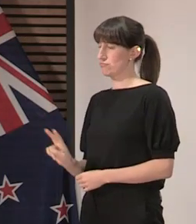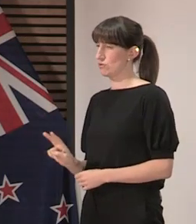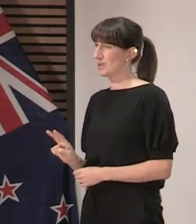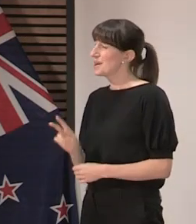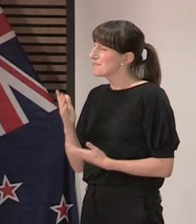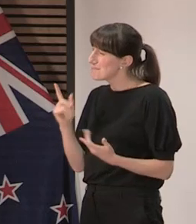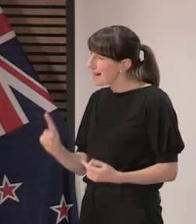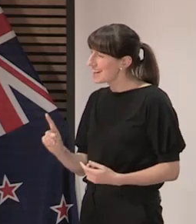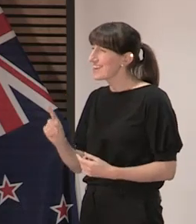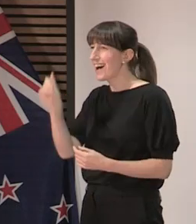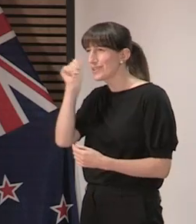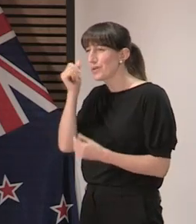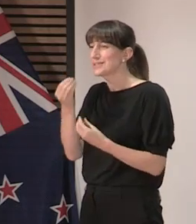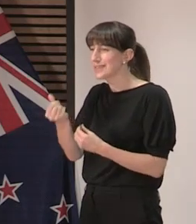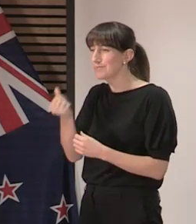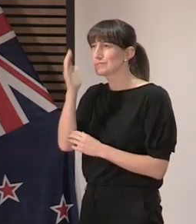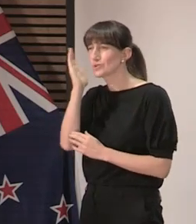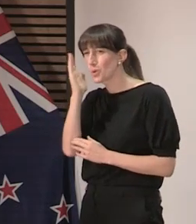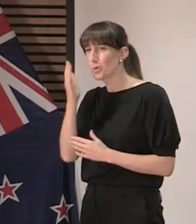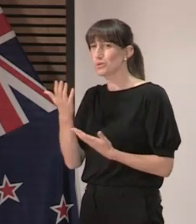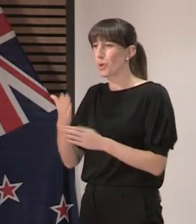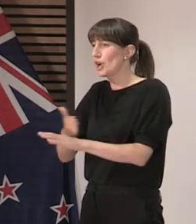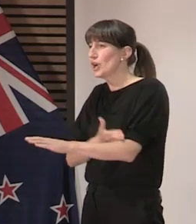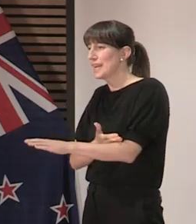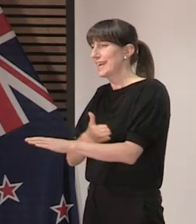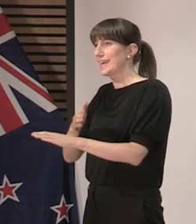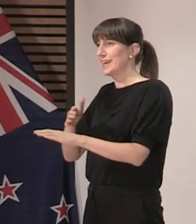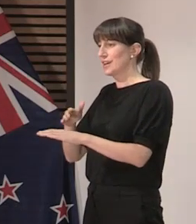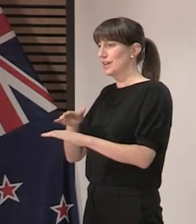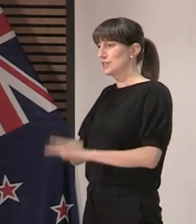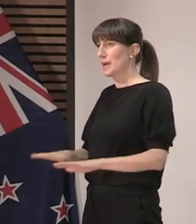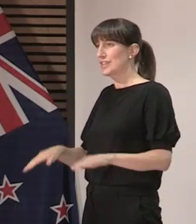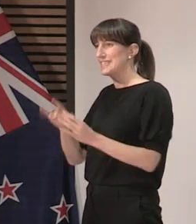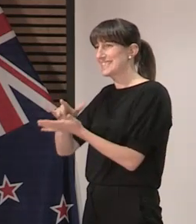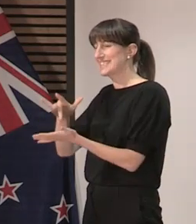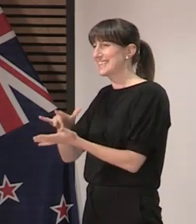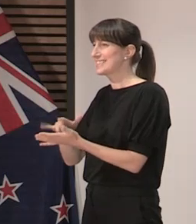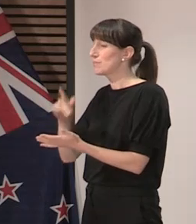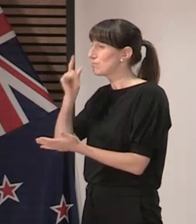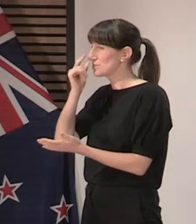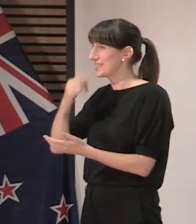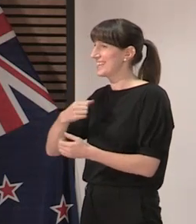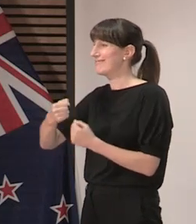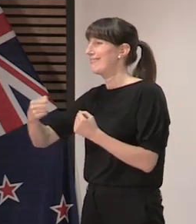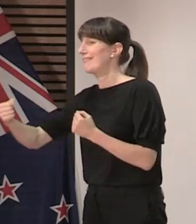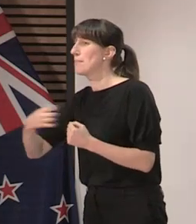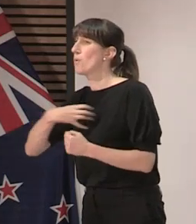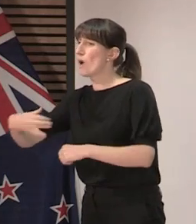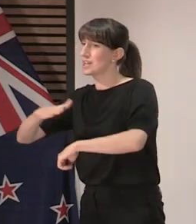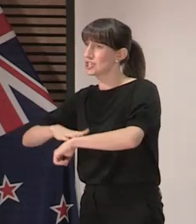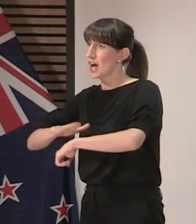longer for some schools and early learning services to be ready, and the Ministry of Education will be working closely with all of